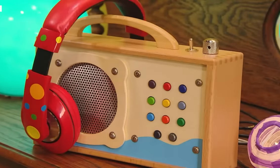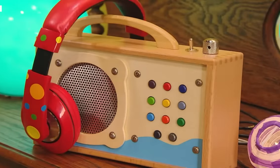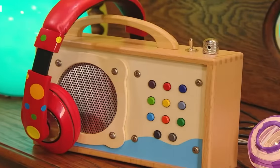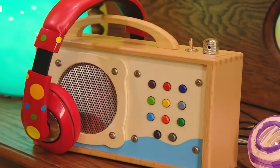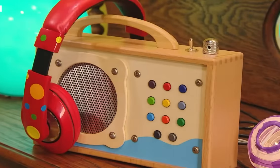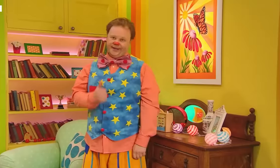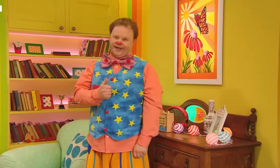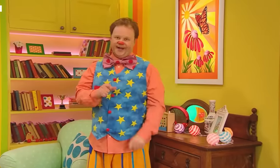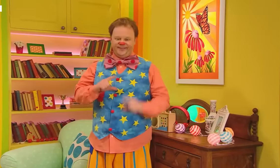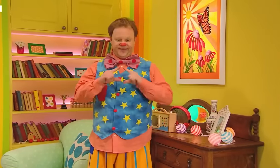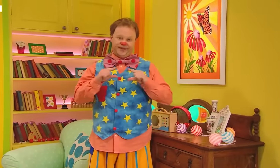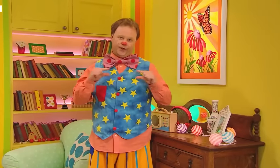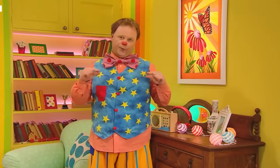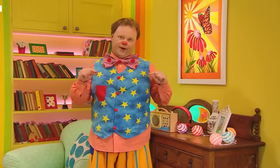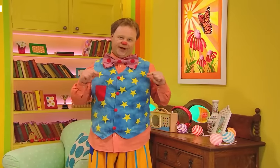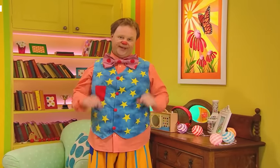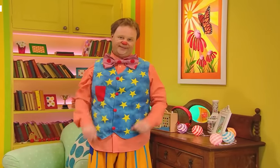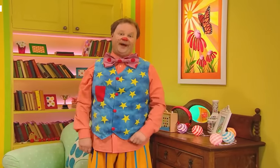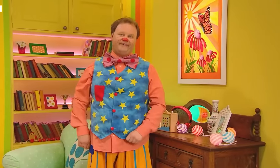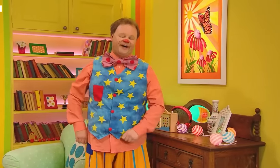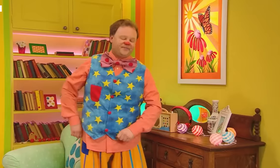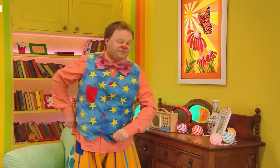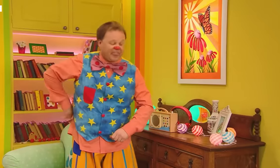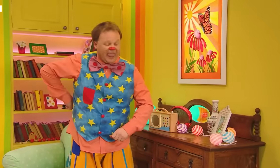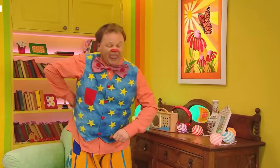Phew! Nice and quiet!